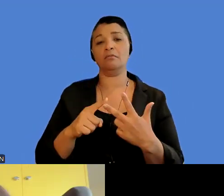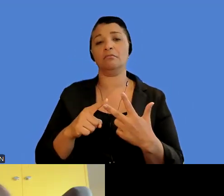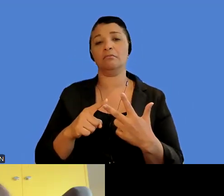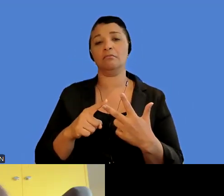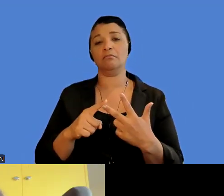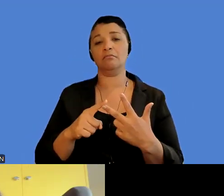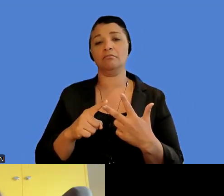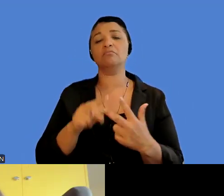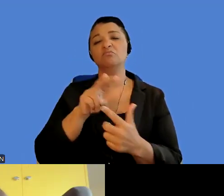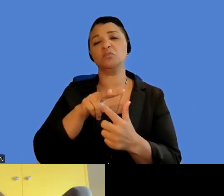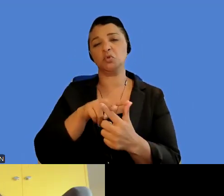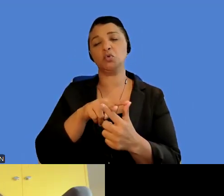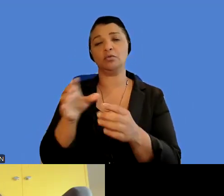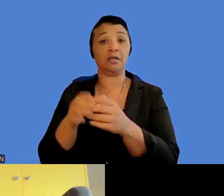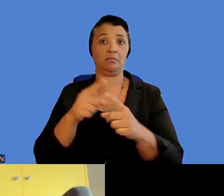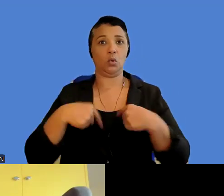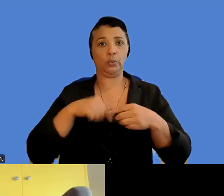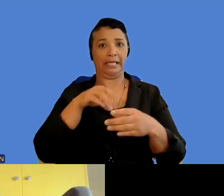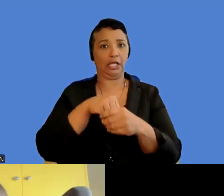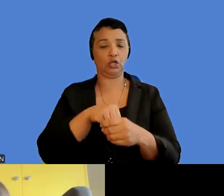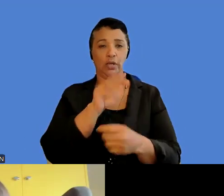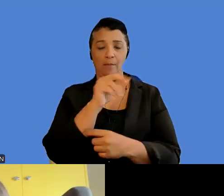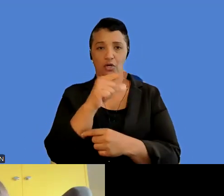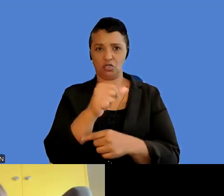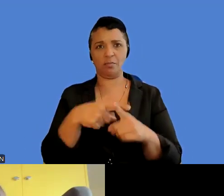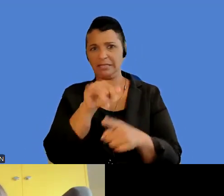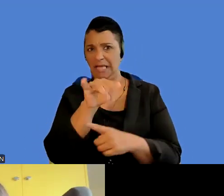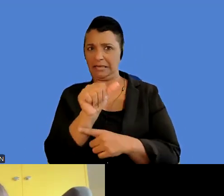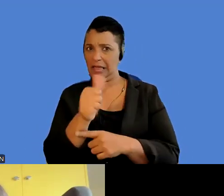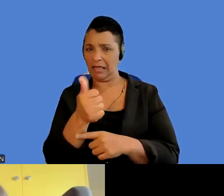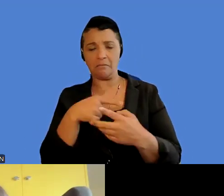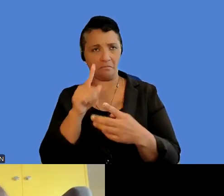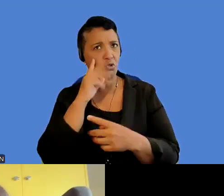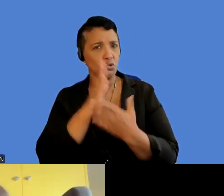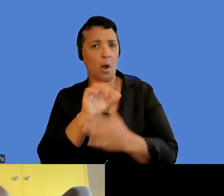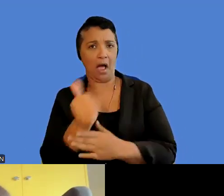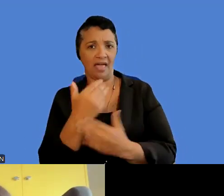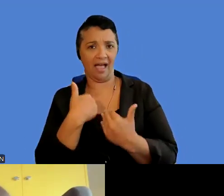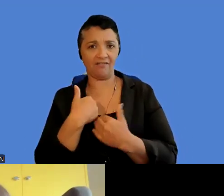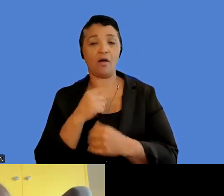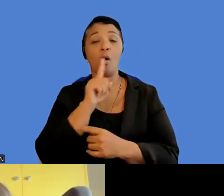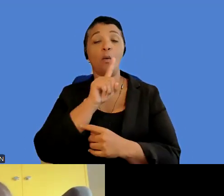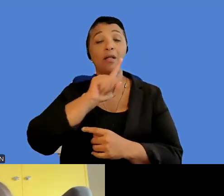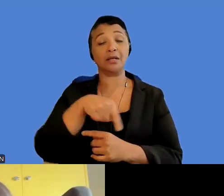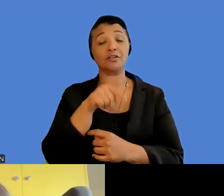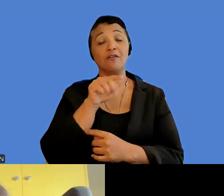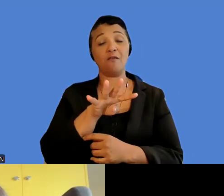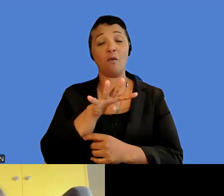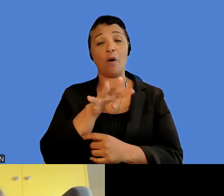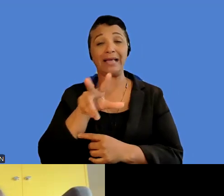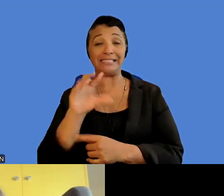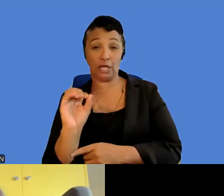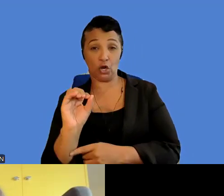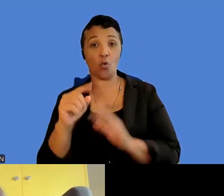This is not including Minority Rights Group or IDA, by the way. I'm sure there are others as well. And that was out of 1,418 commitments. So there was